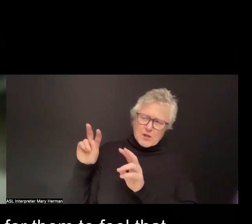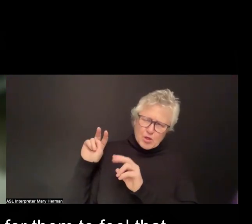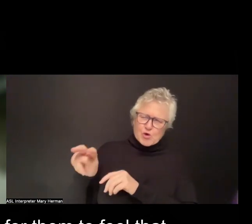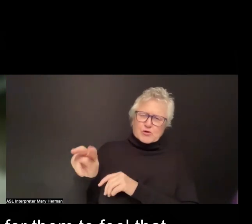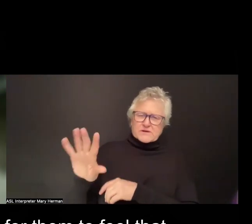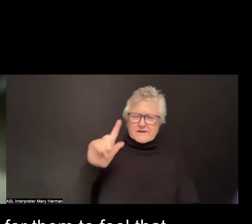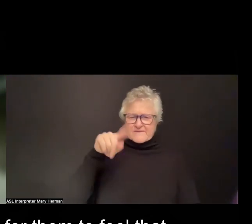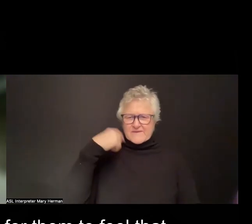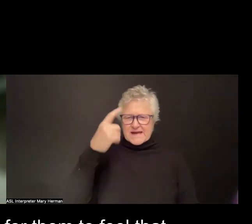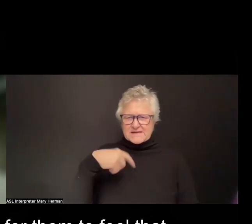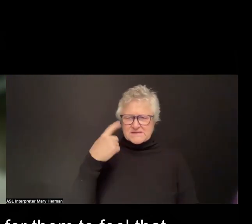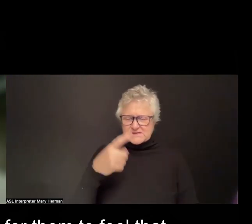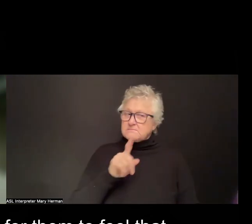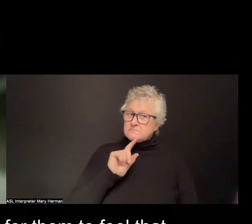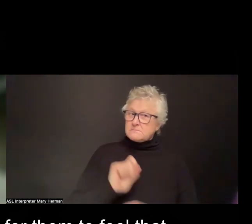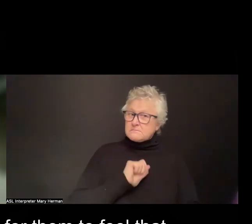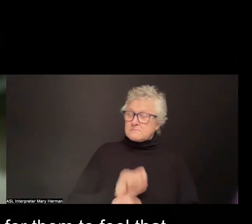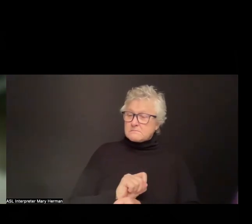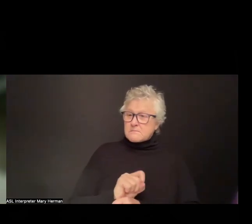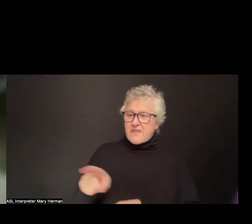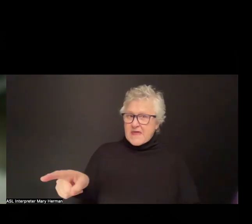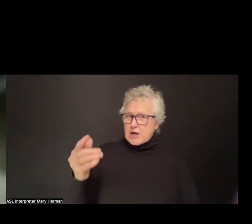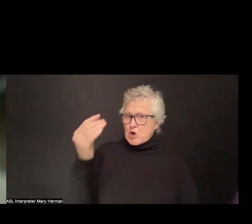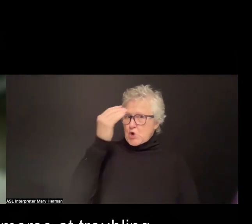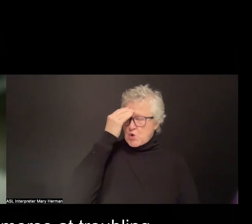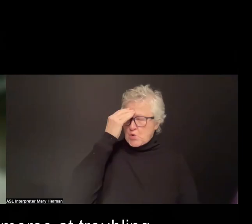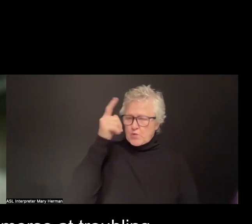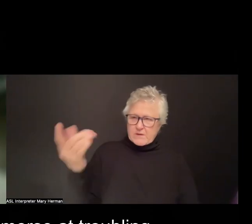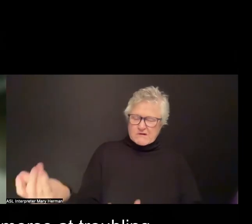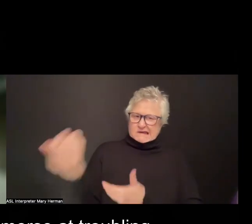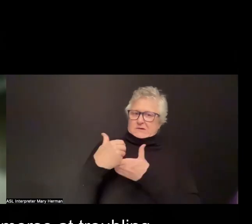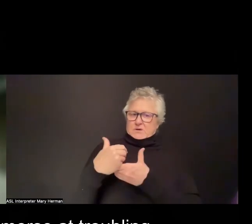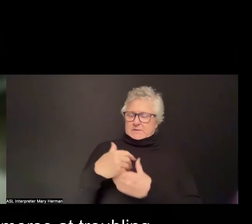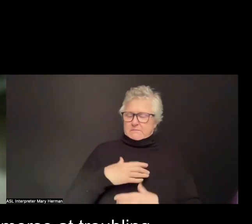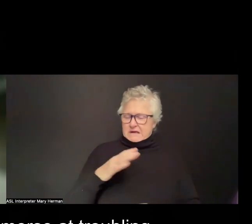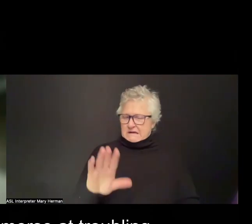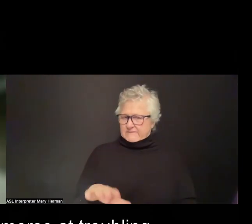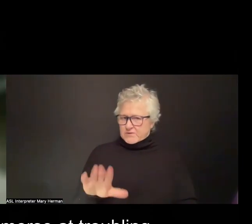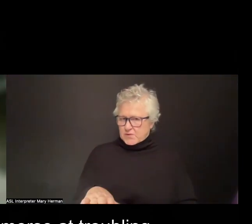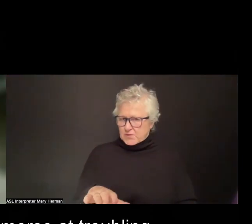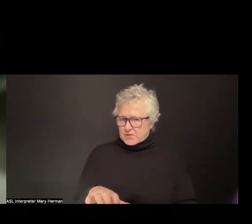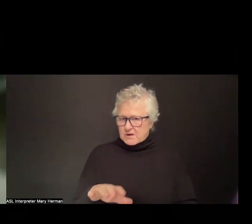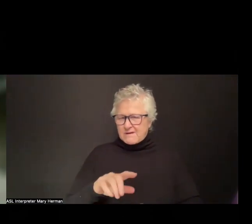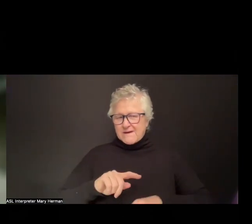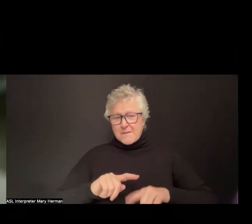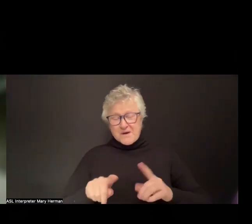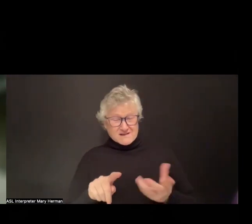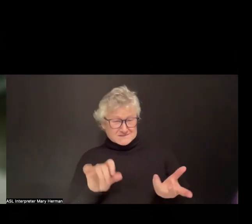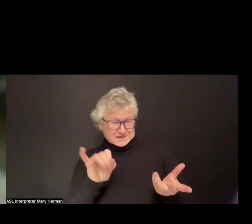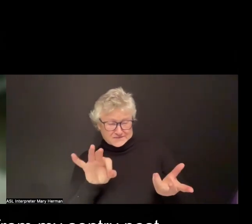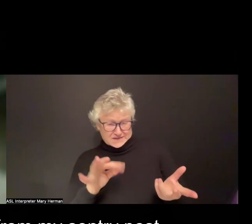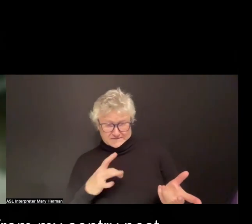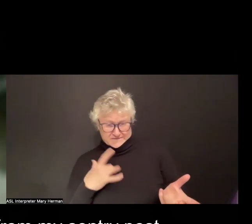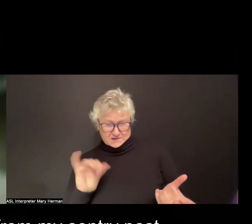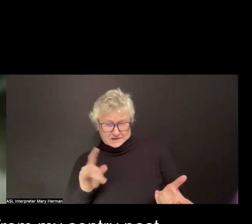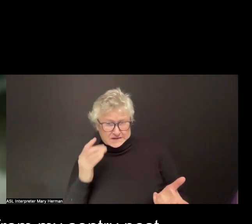them to feel that they were interrupting my idle afternoon. If they felt any remorse at troubling me, they surely didn't show it.